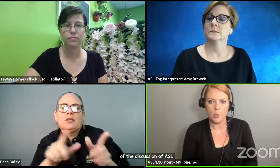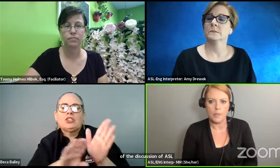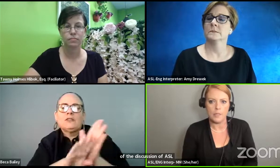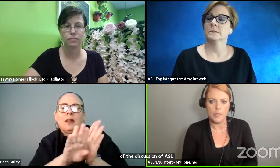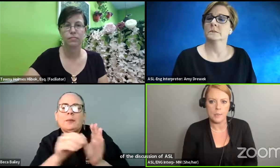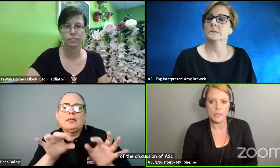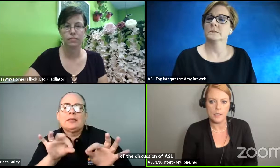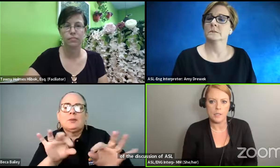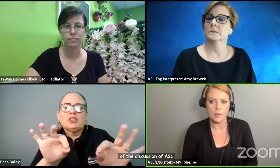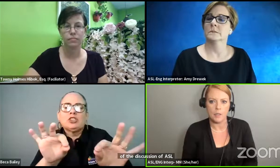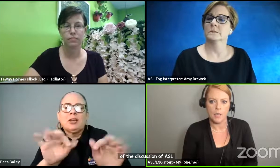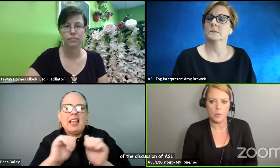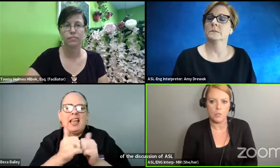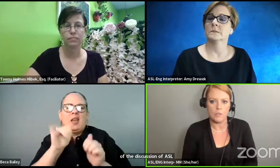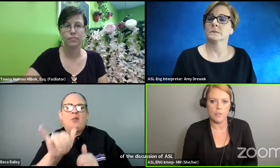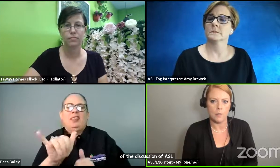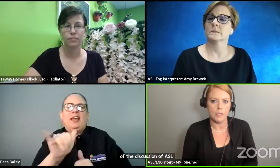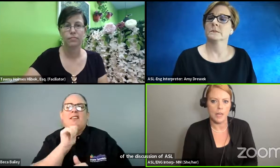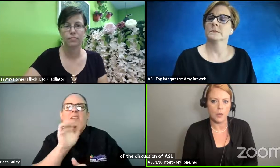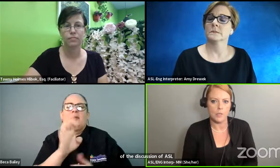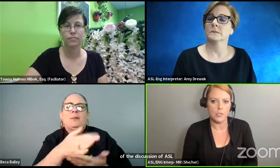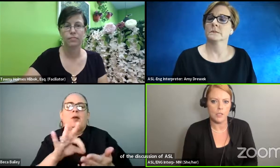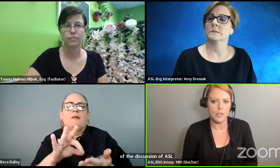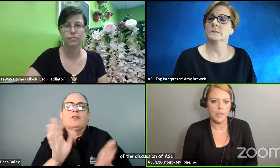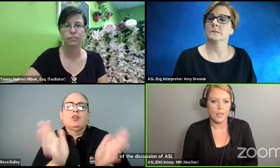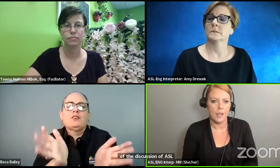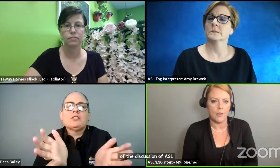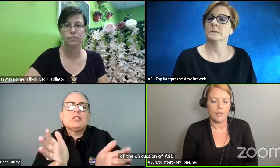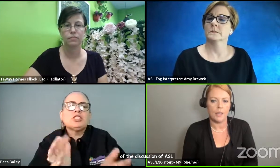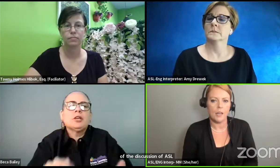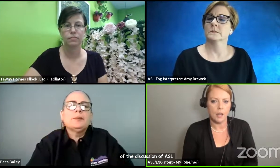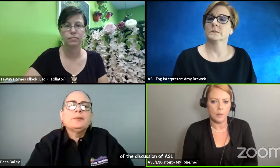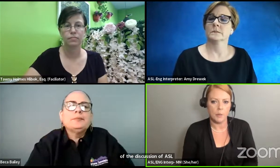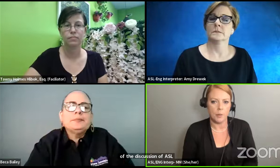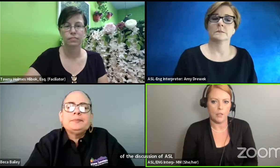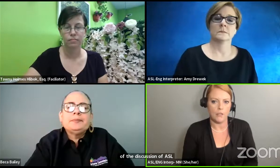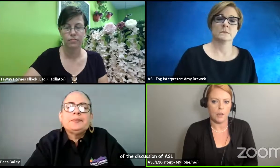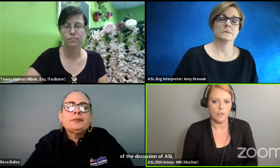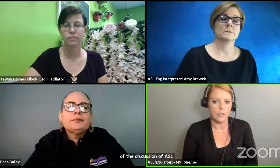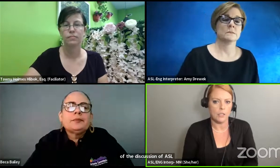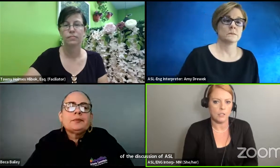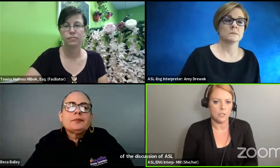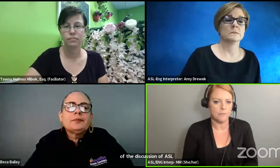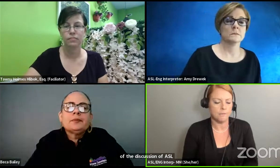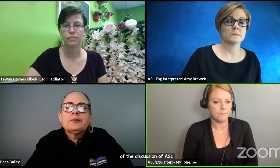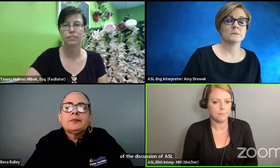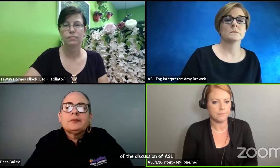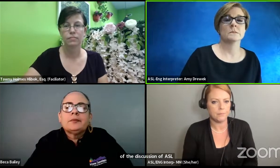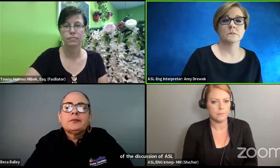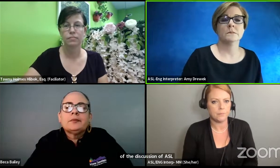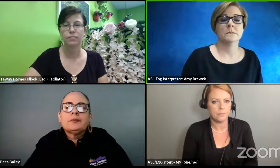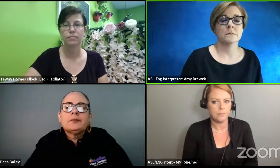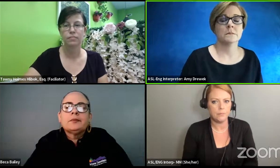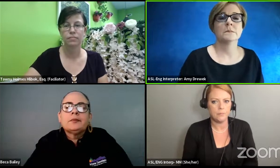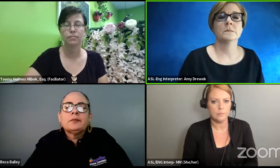a statewide assessment system on language development and acquisition. How can that not be part of the conversation?